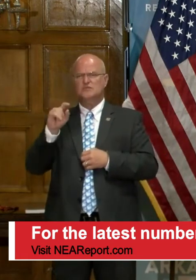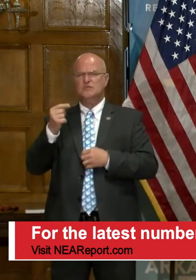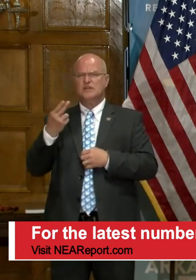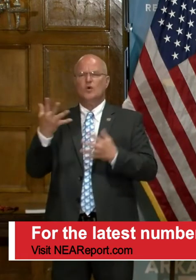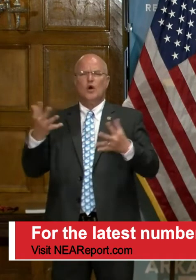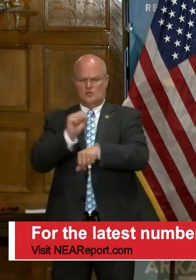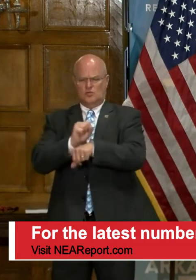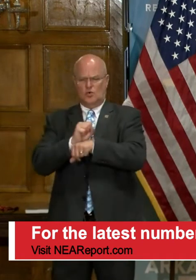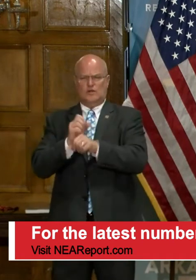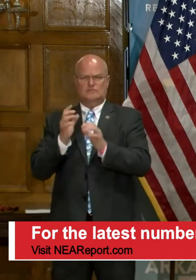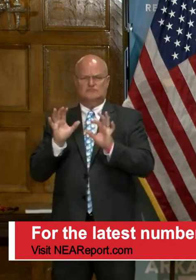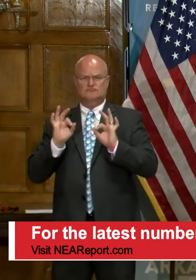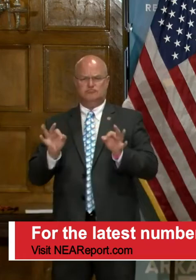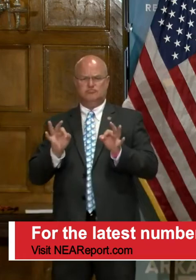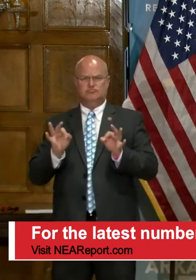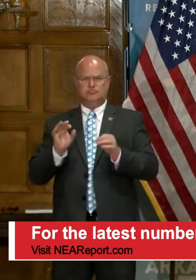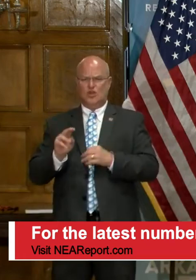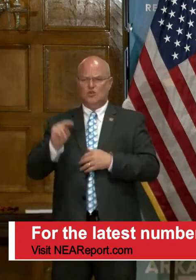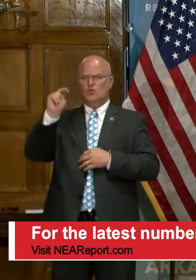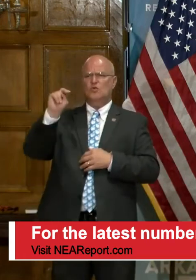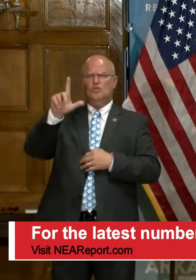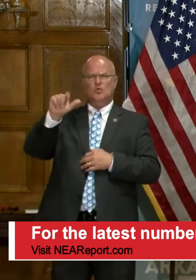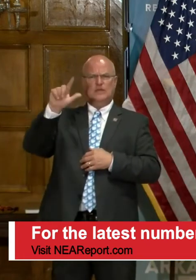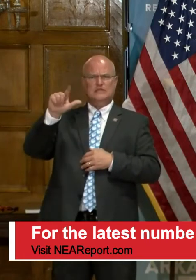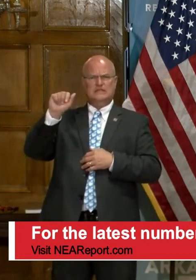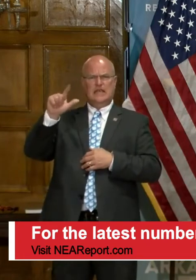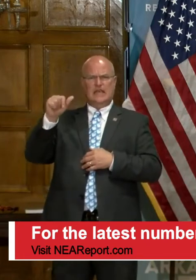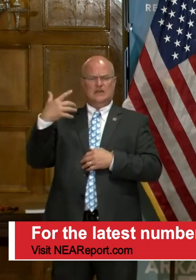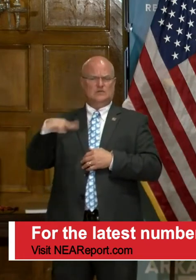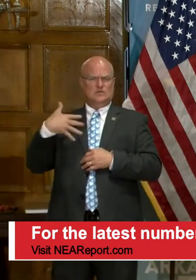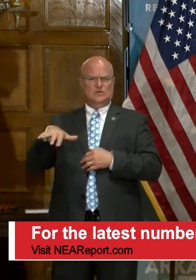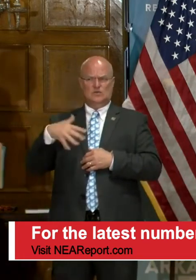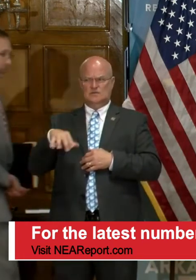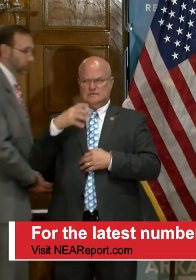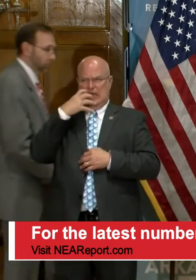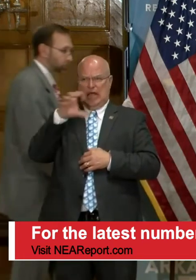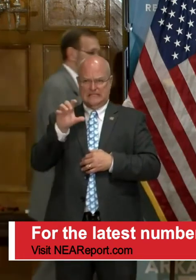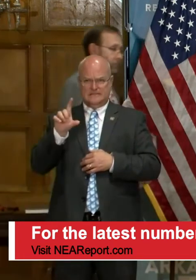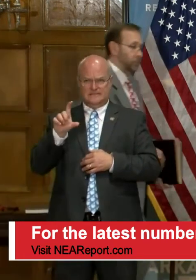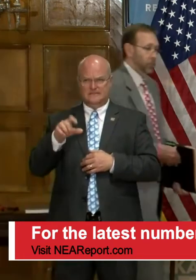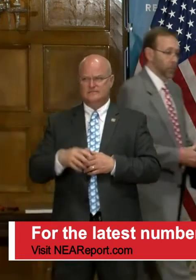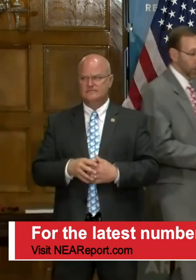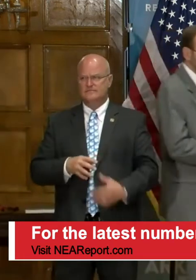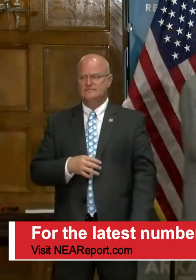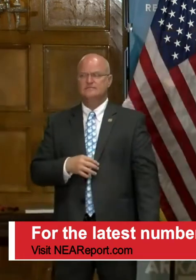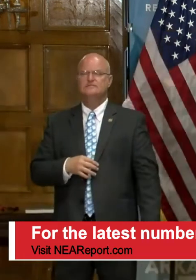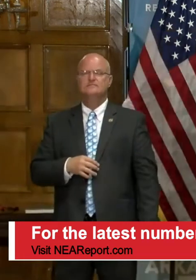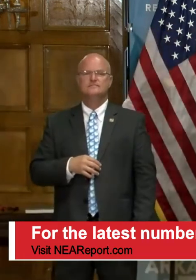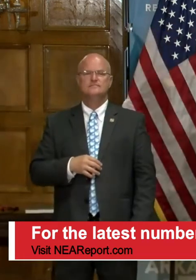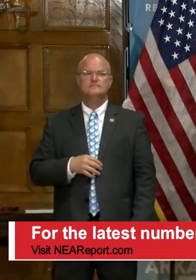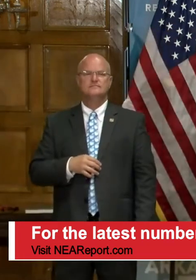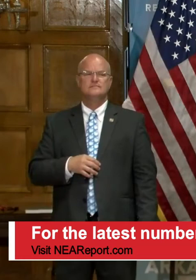been working down there, considering North Louisiana has been a little high?